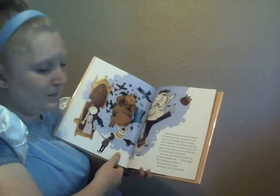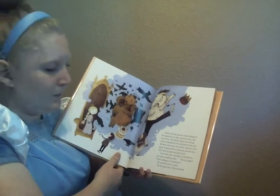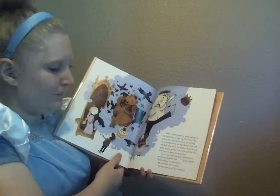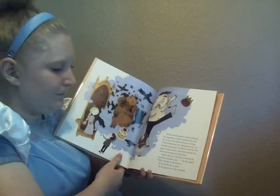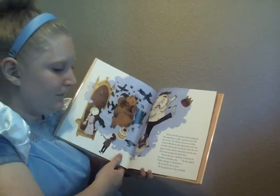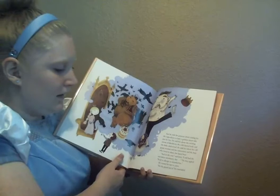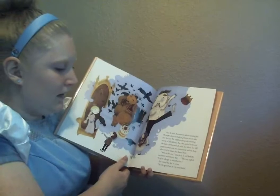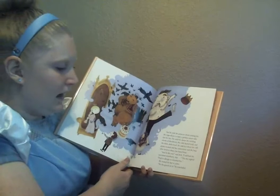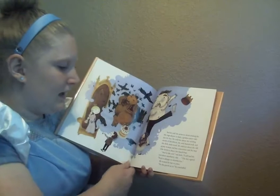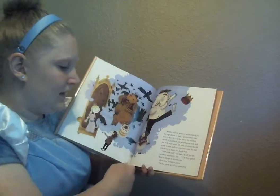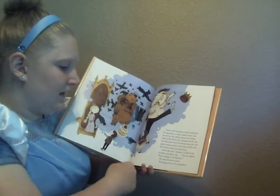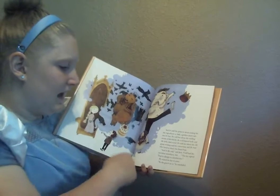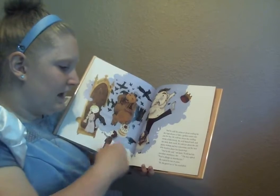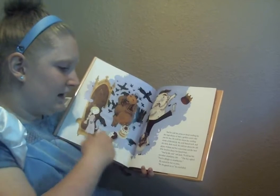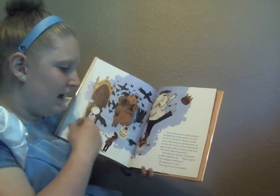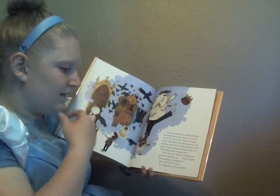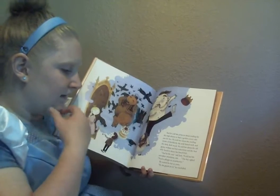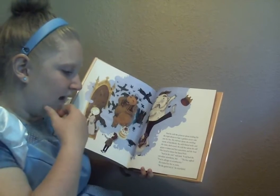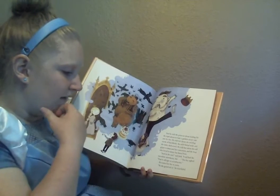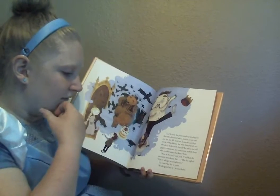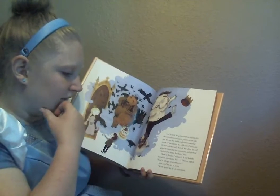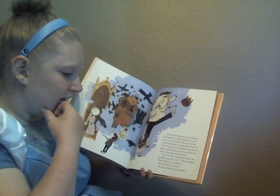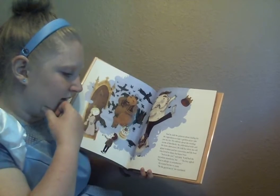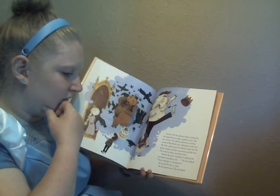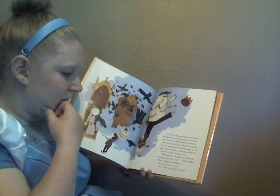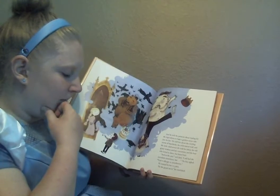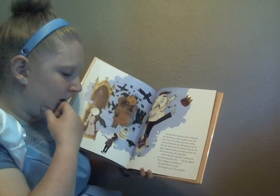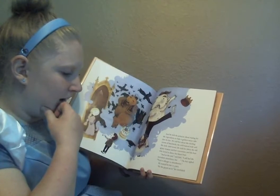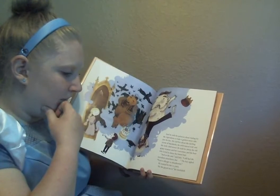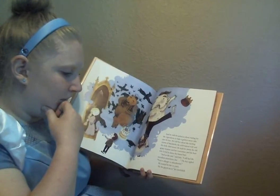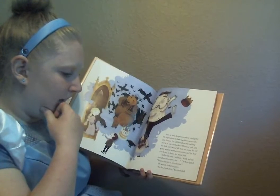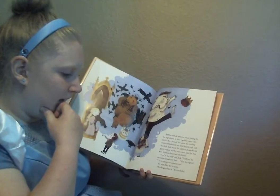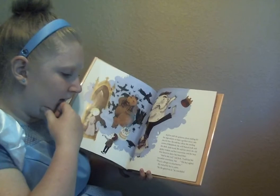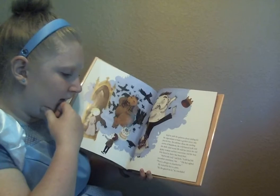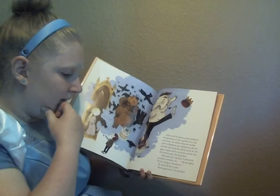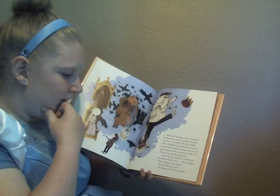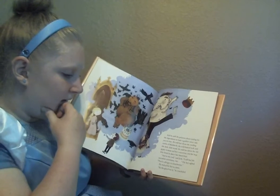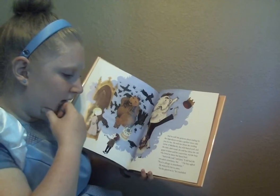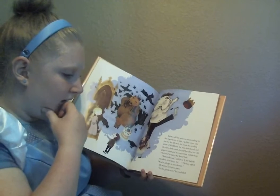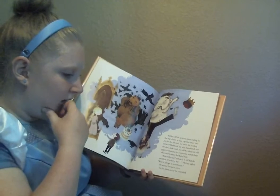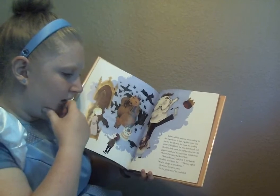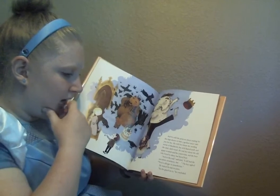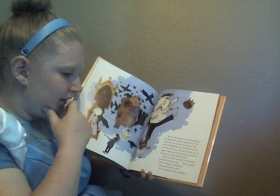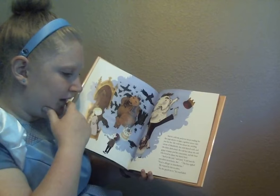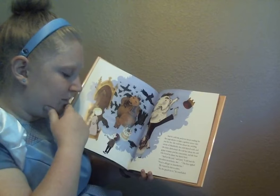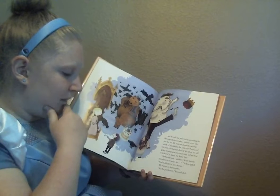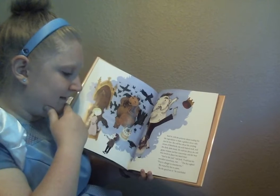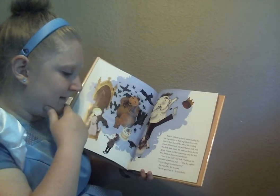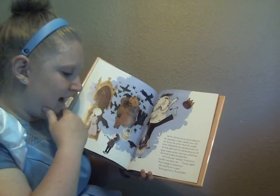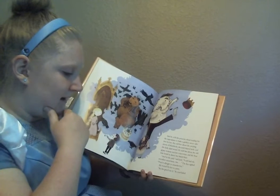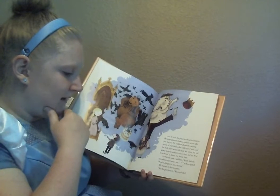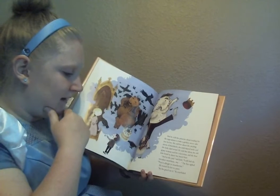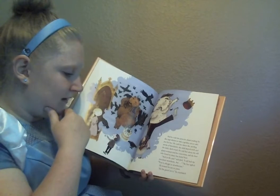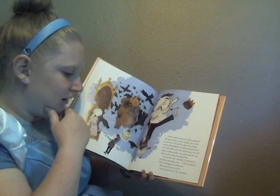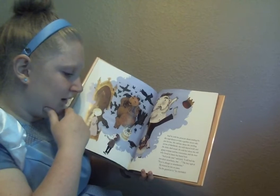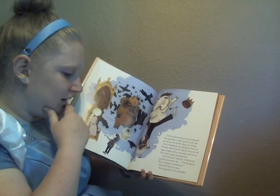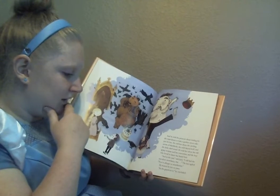fruit. And in the end, I still had the succulent strawberry, but... The boy sighed. You're allergic